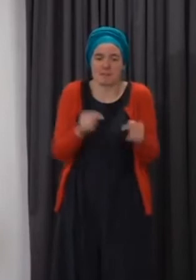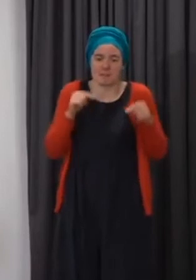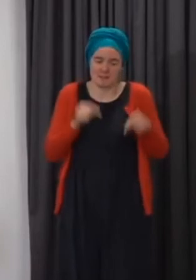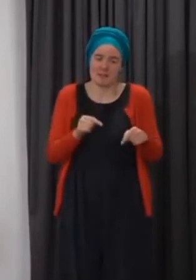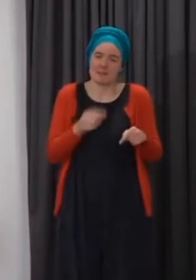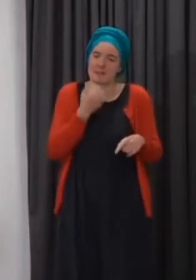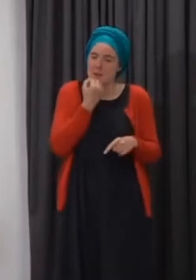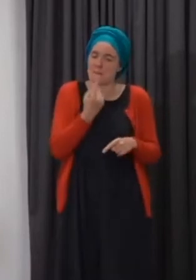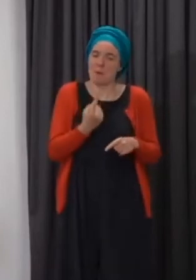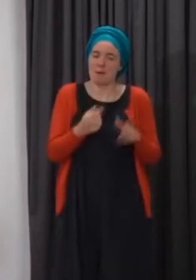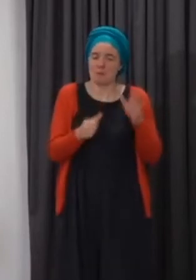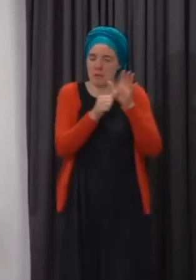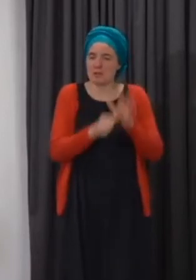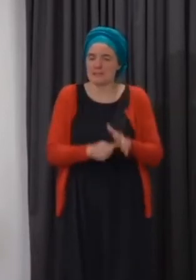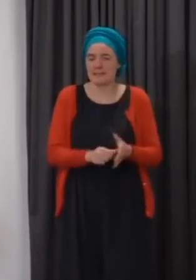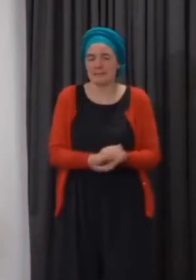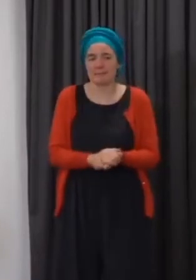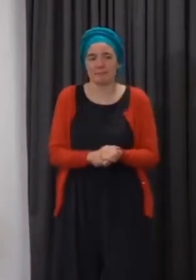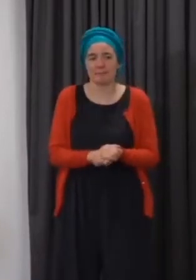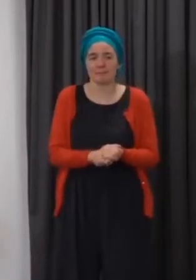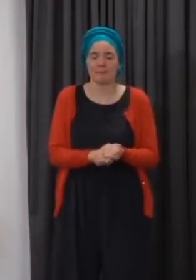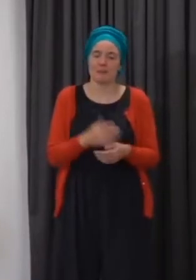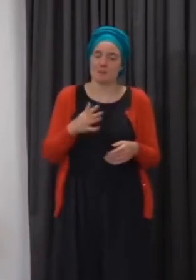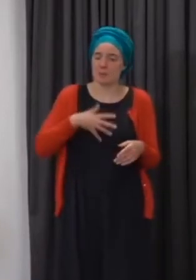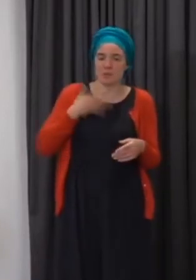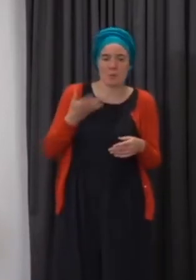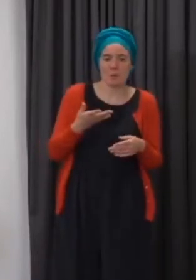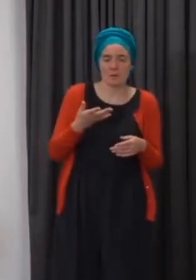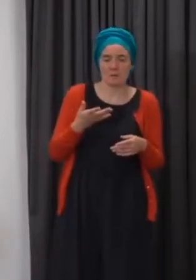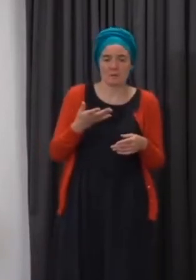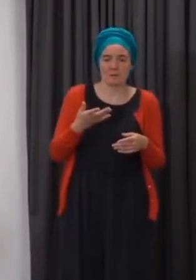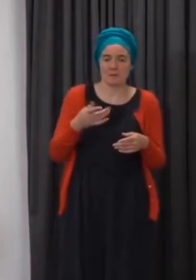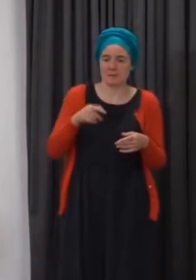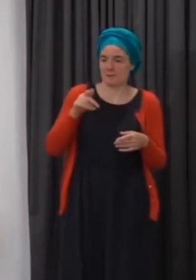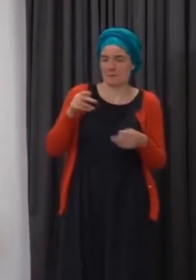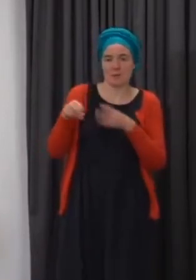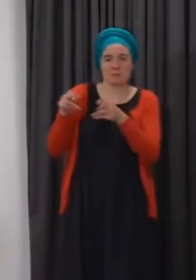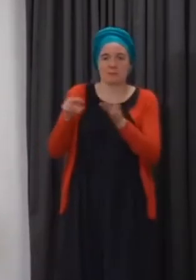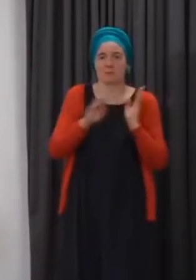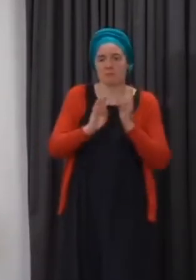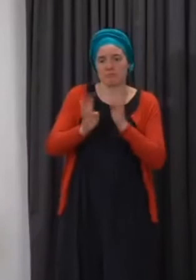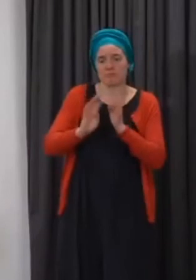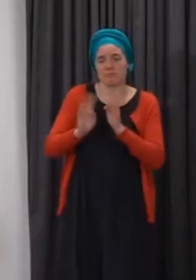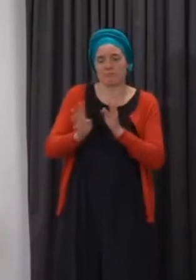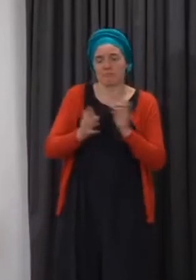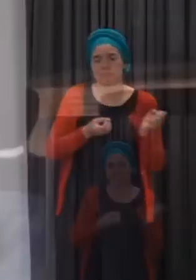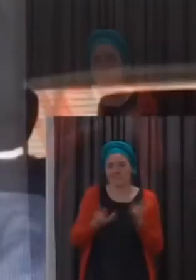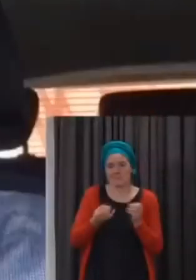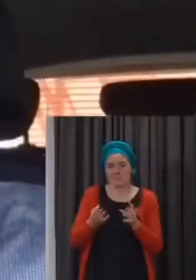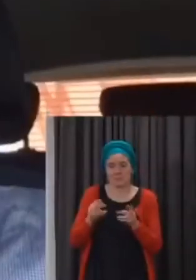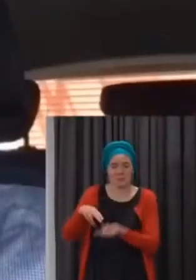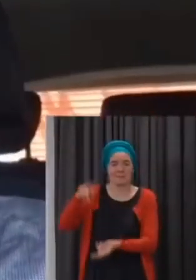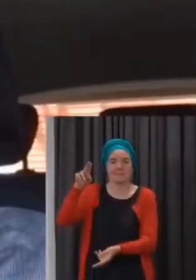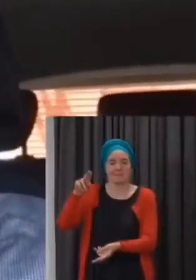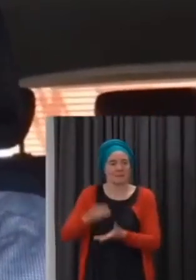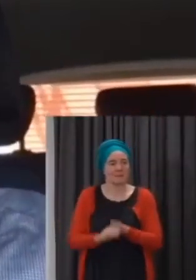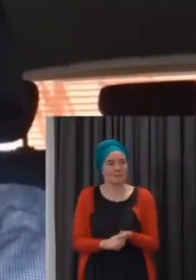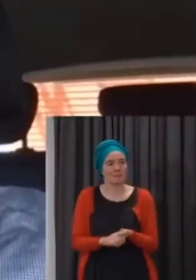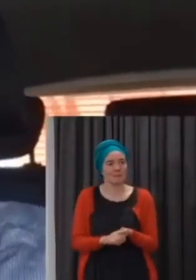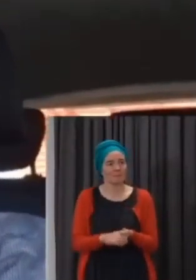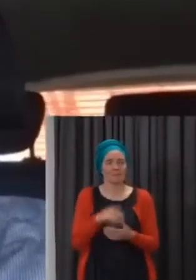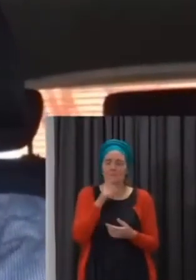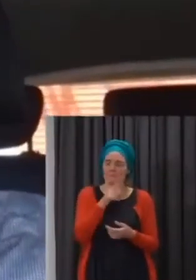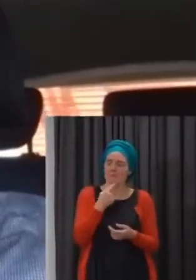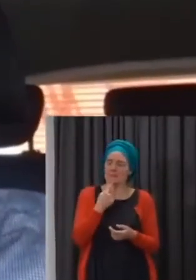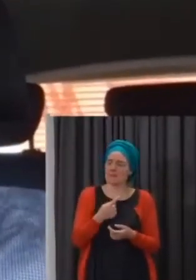in hospital admissions, for example, or indeed admissions to our critical care units across Wales. Just on the track and trace, you